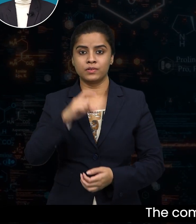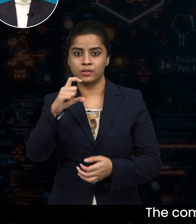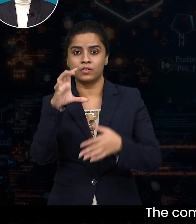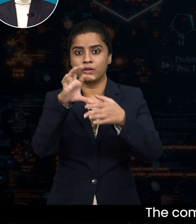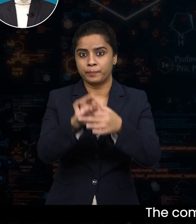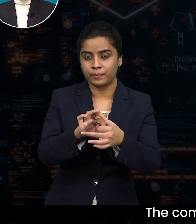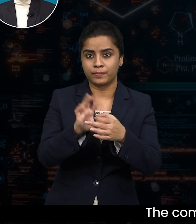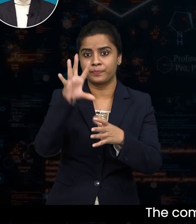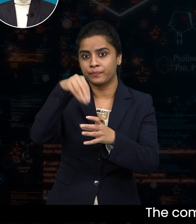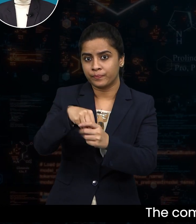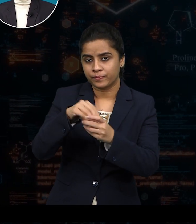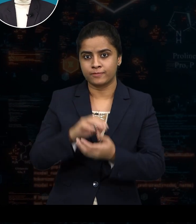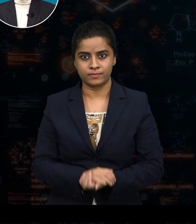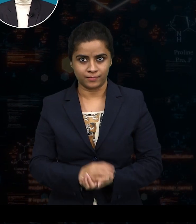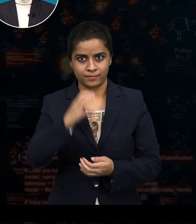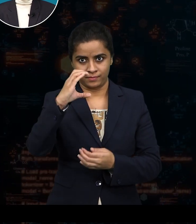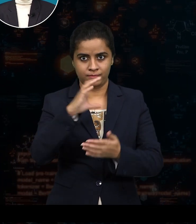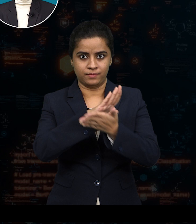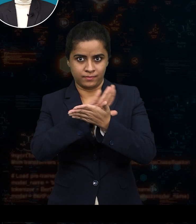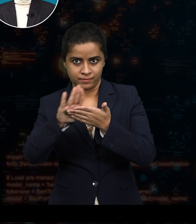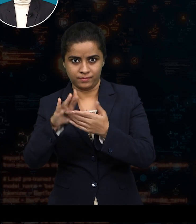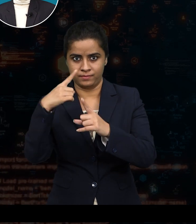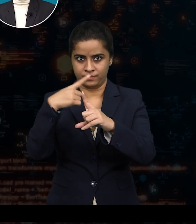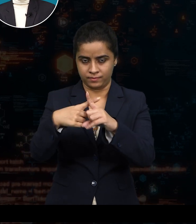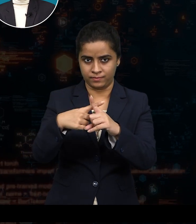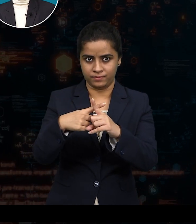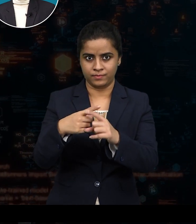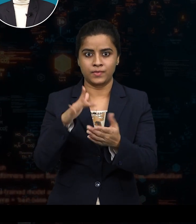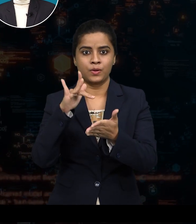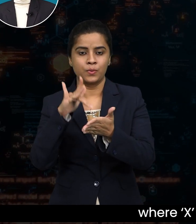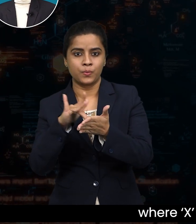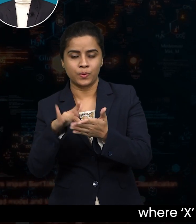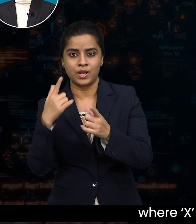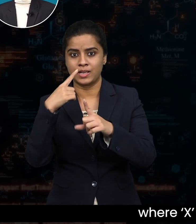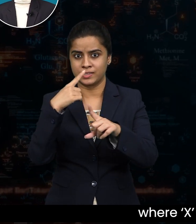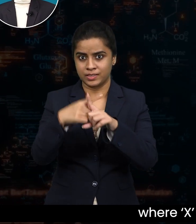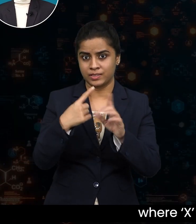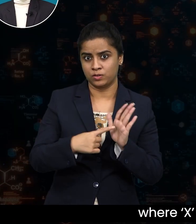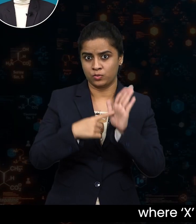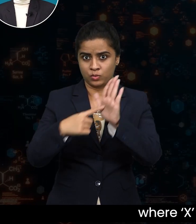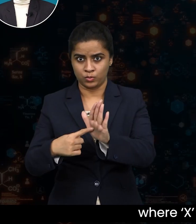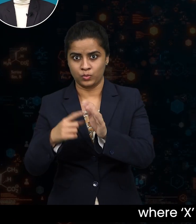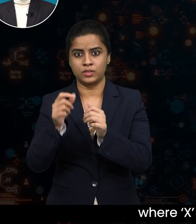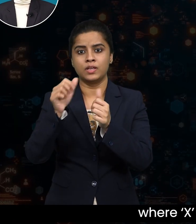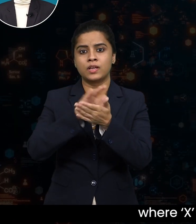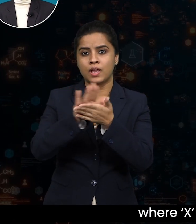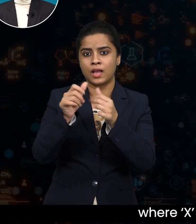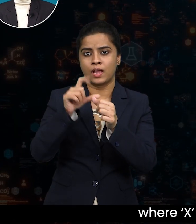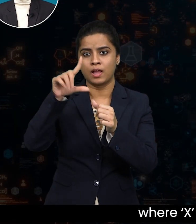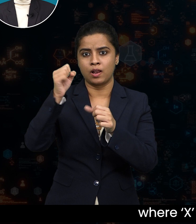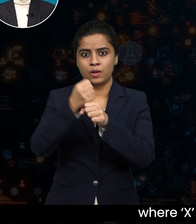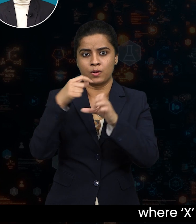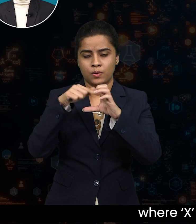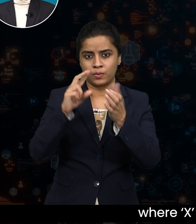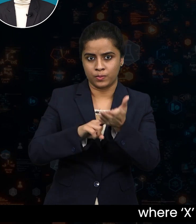The compounds containing C, H, X, where X represents